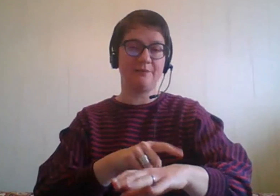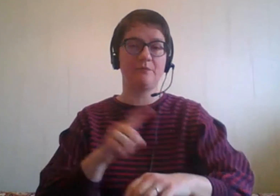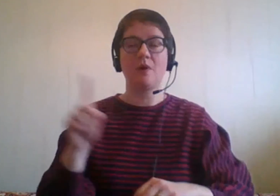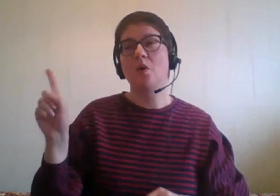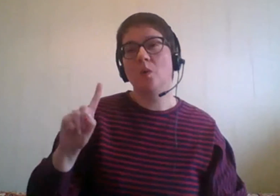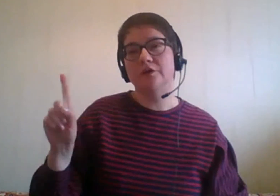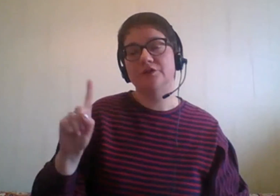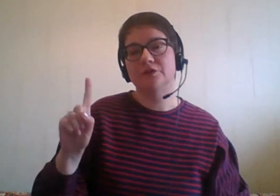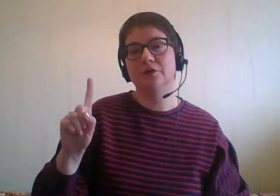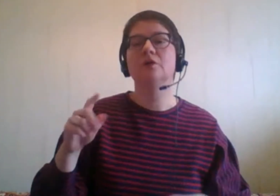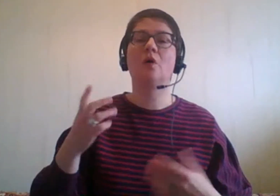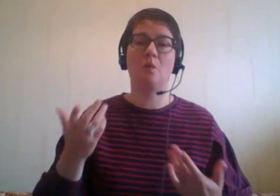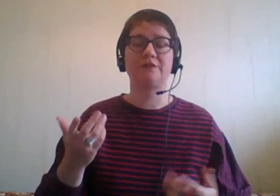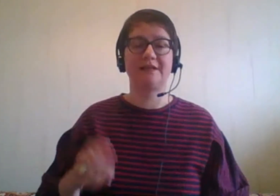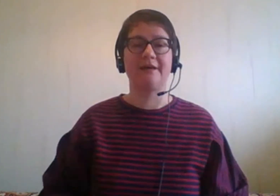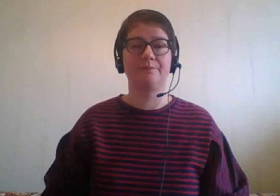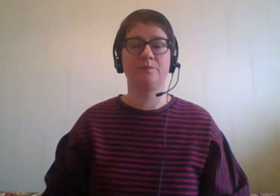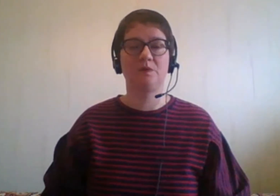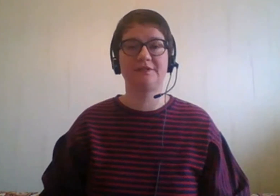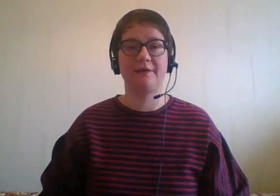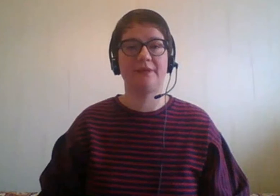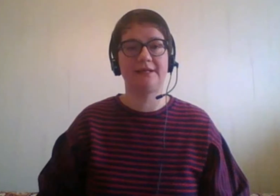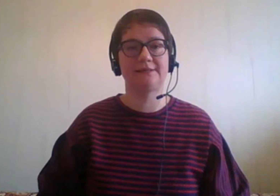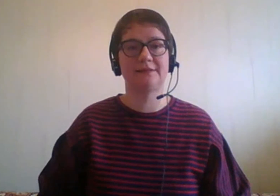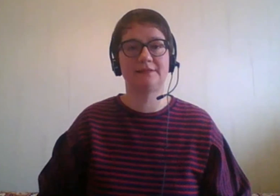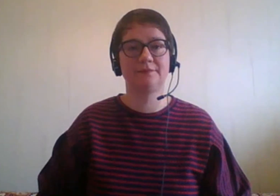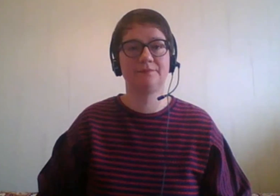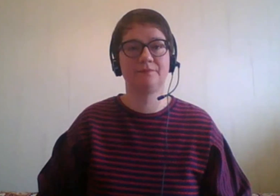time, what, or what time it is.